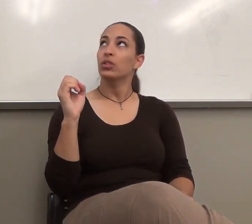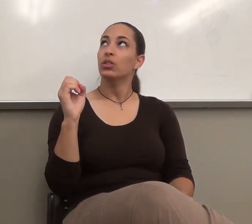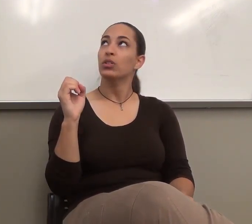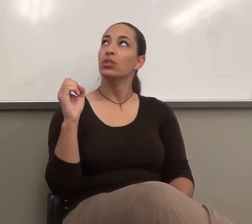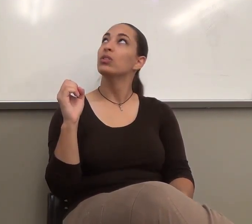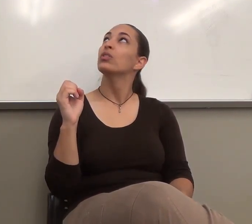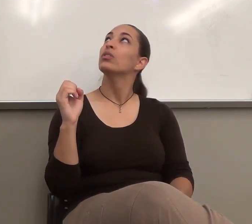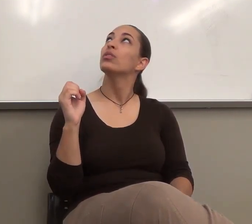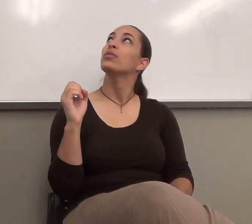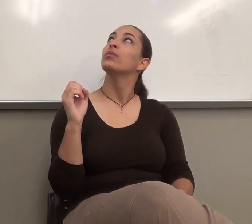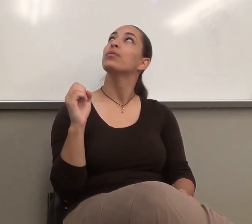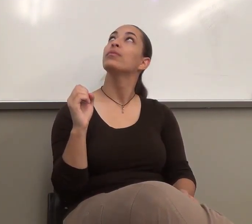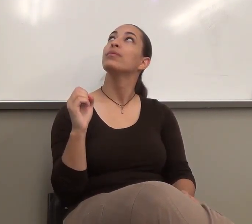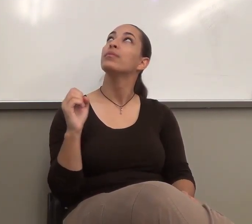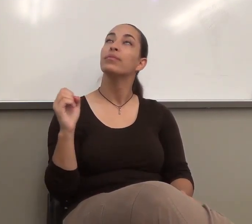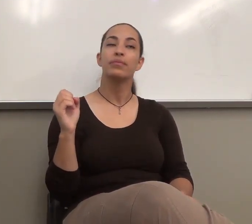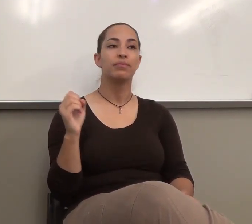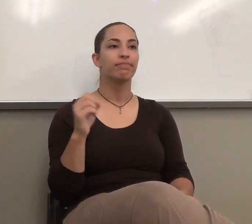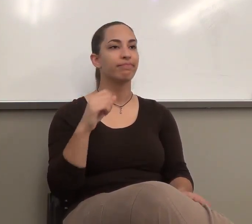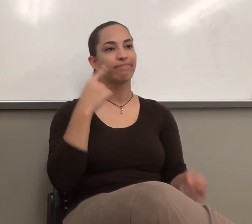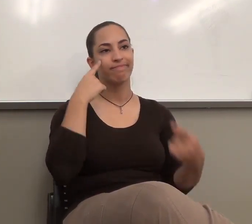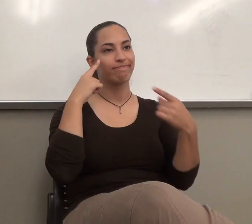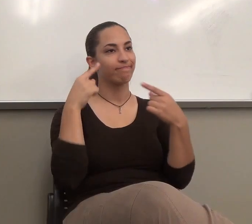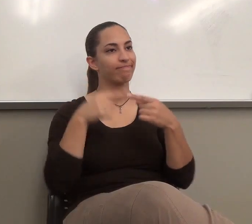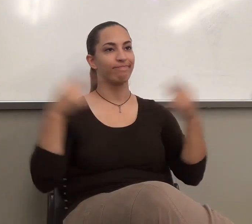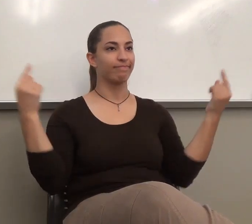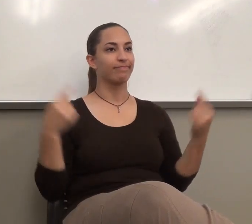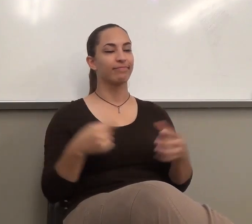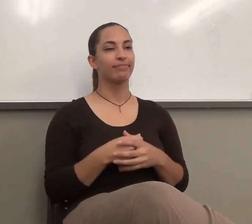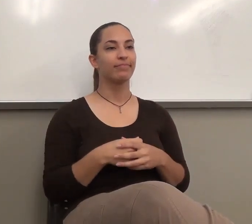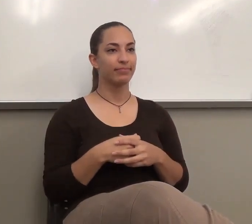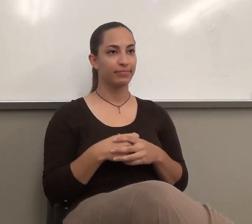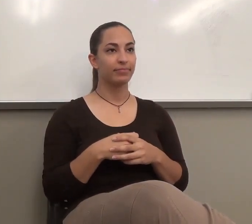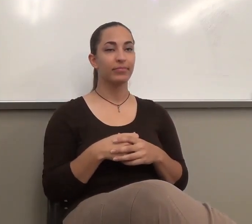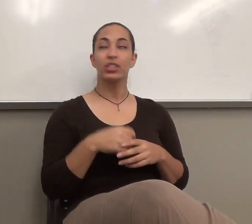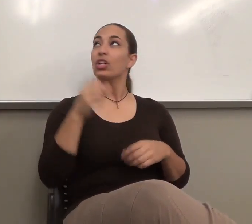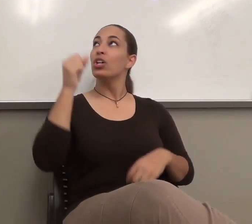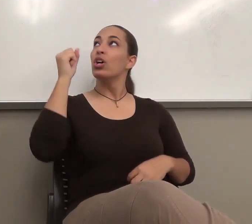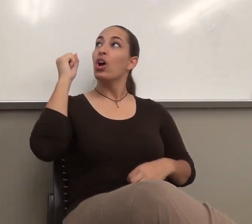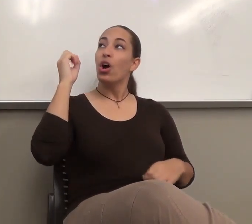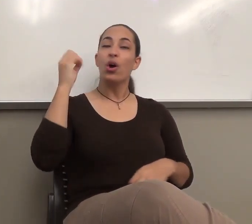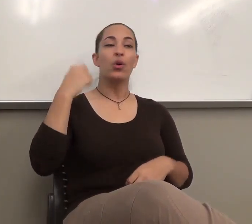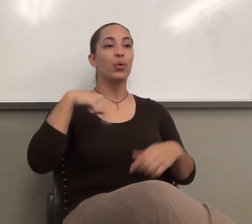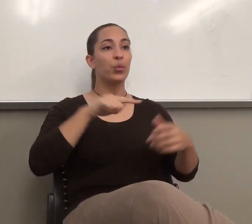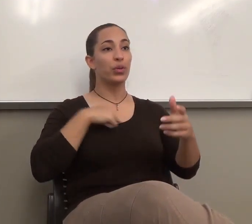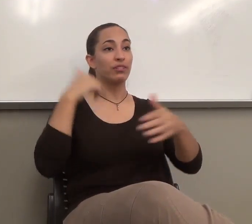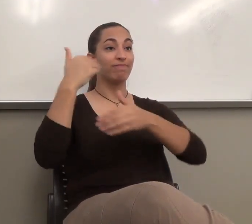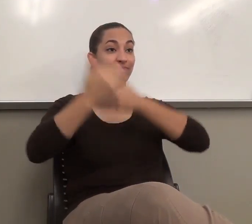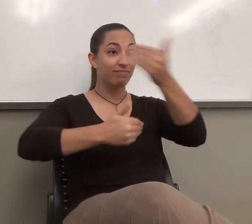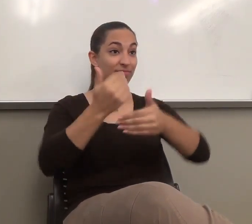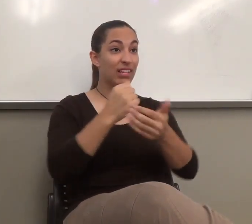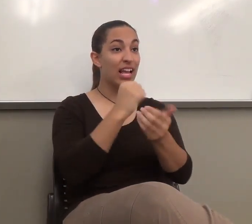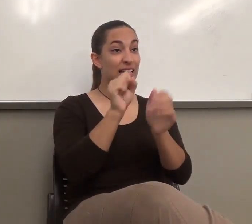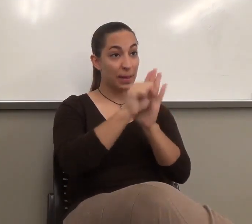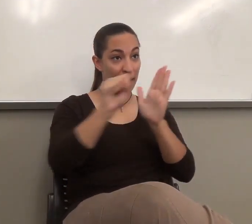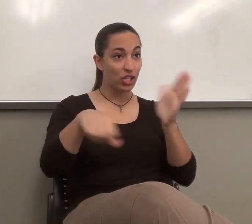S/V, subject, verb, discrete. Okay, so as we go, I'm hoping that you are understanding all